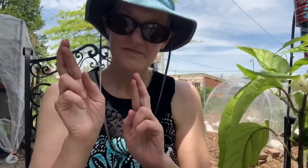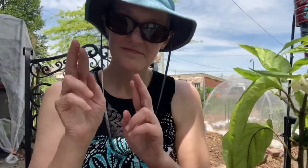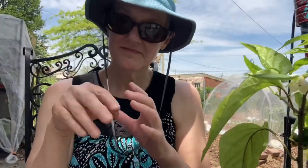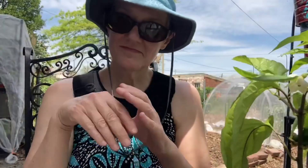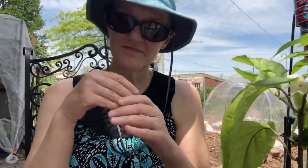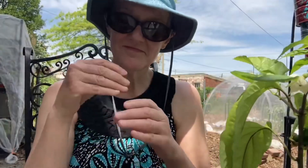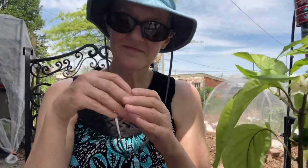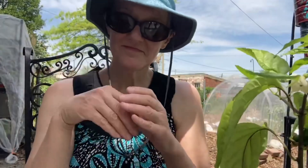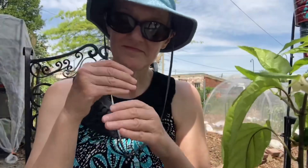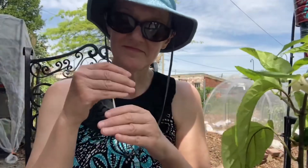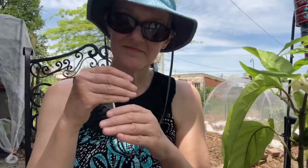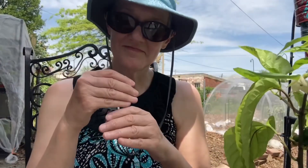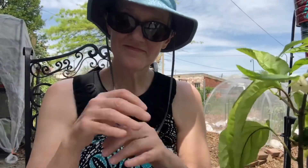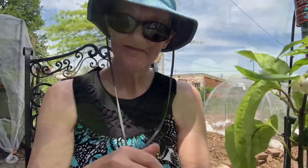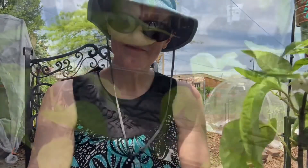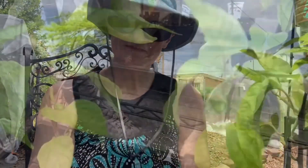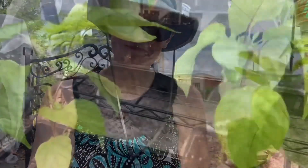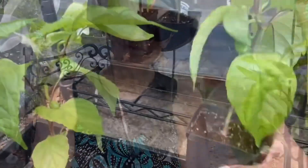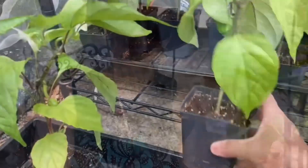These are ready to come outside.